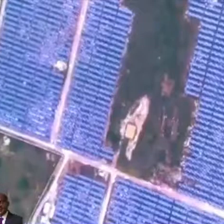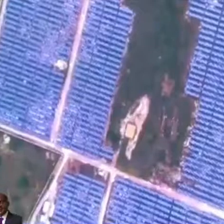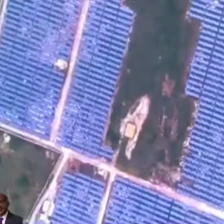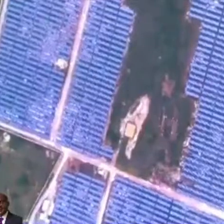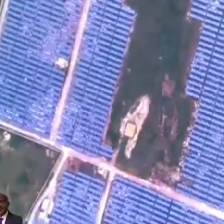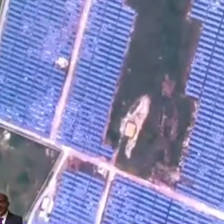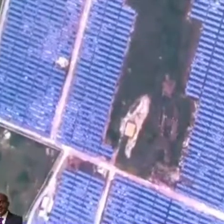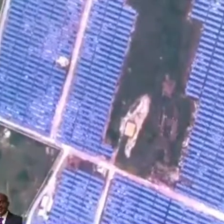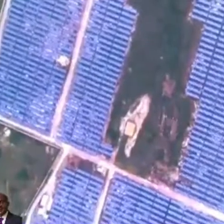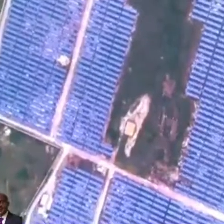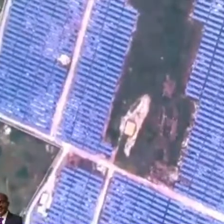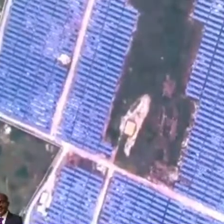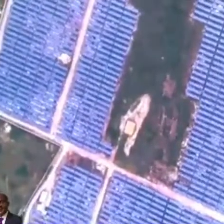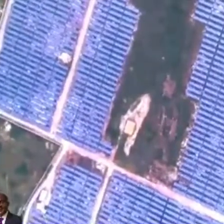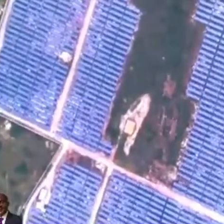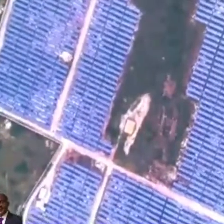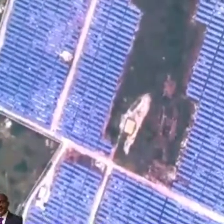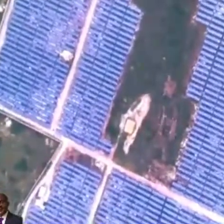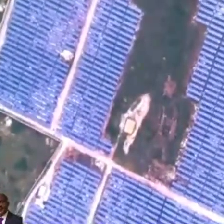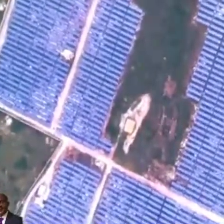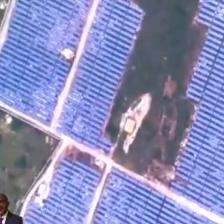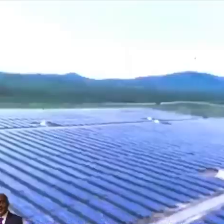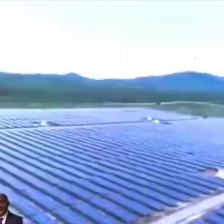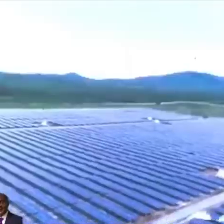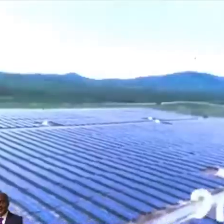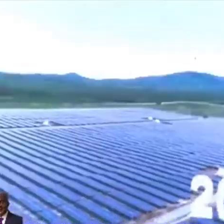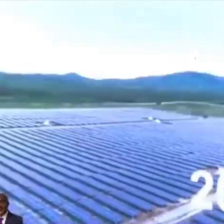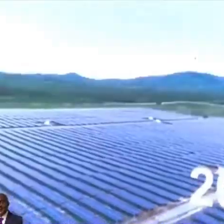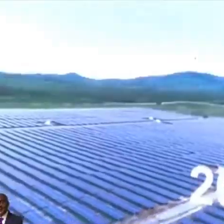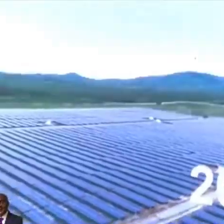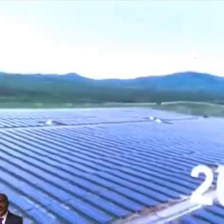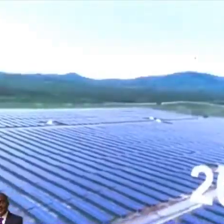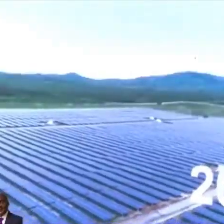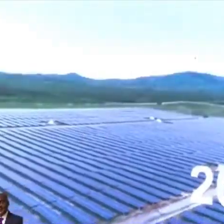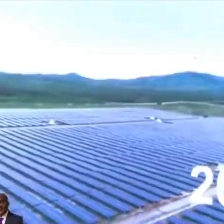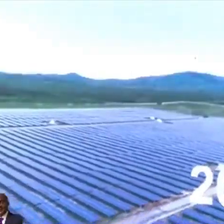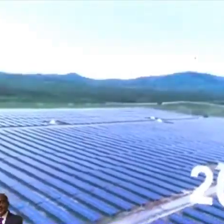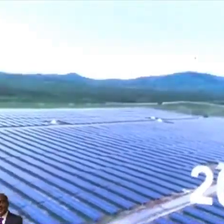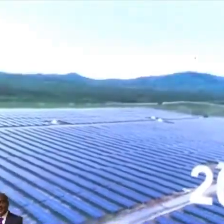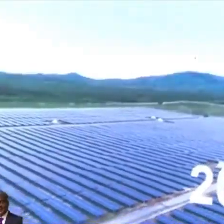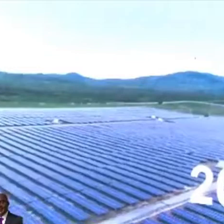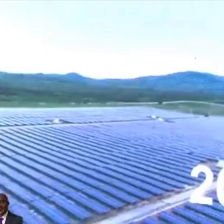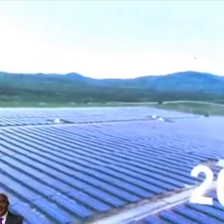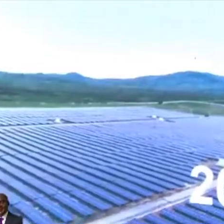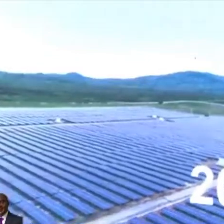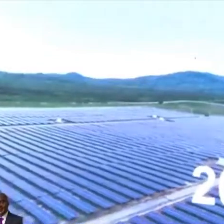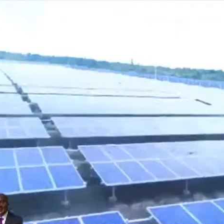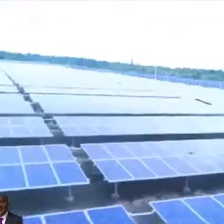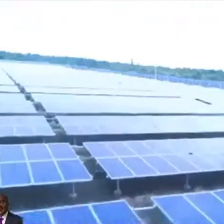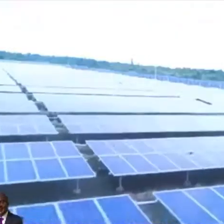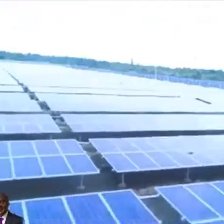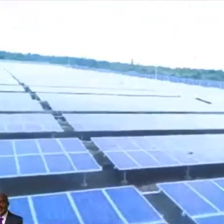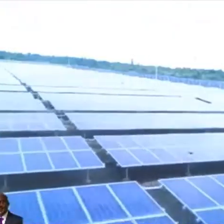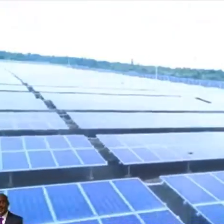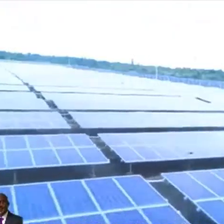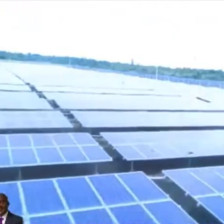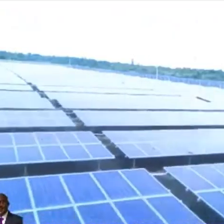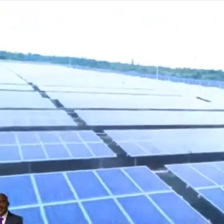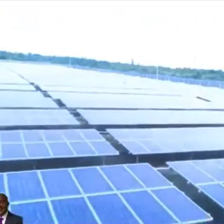solar farm in Gomwa Amenfi generates 20 megawatts of power and feeds it into the national power